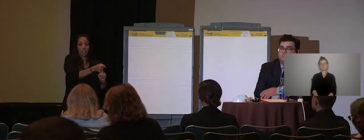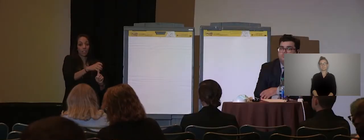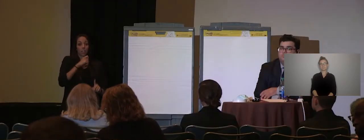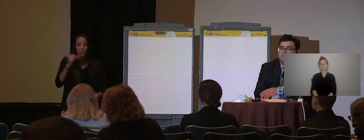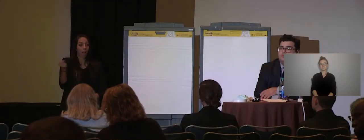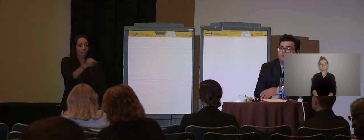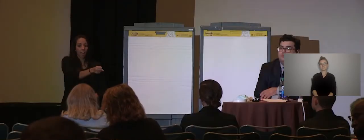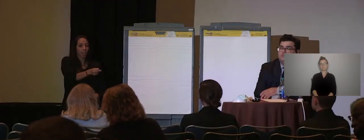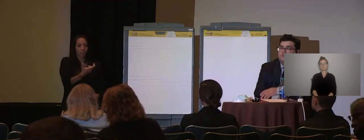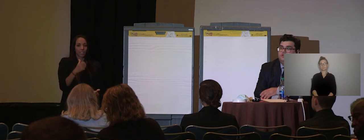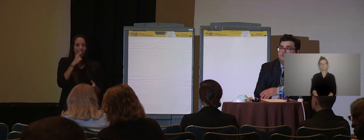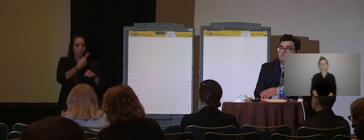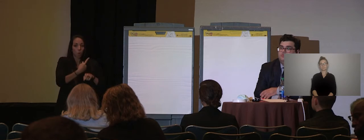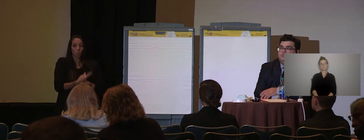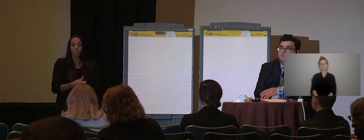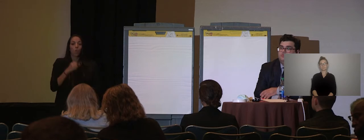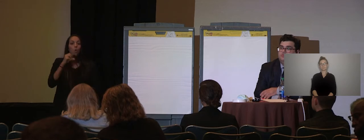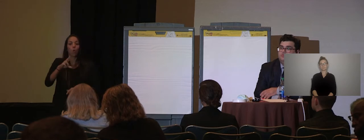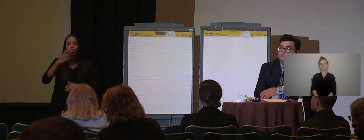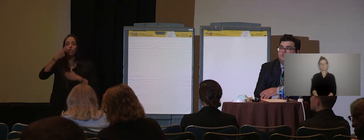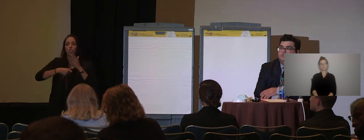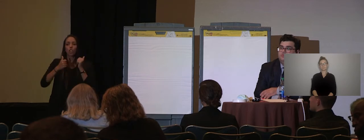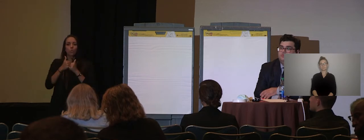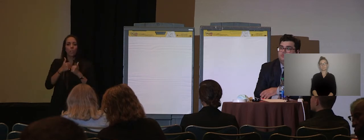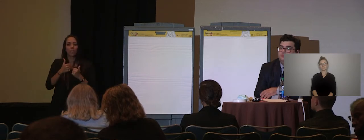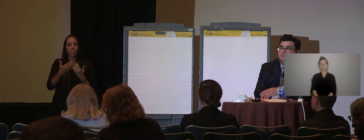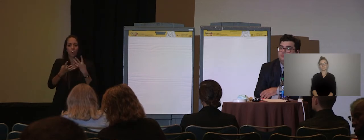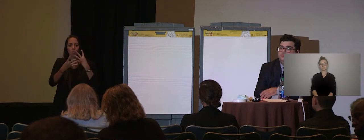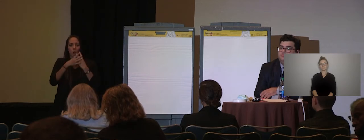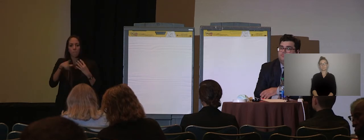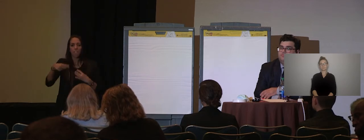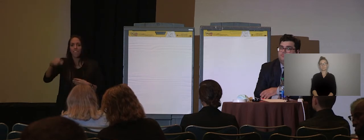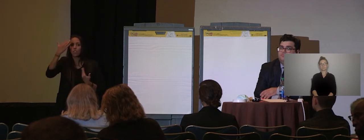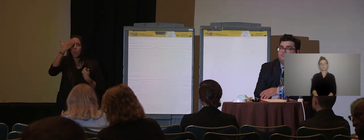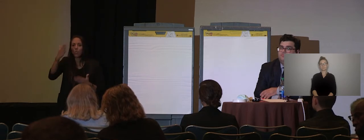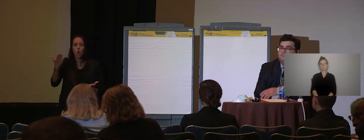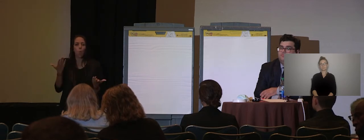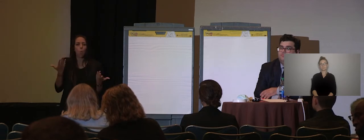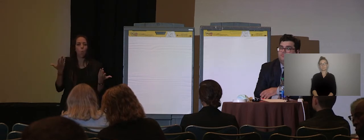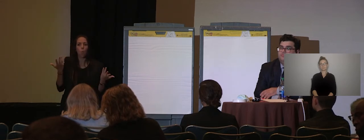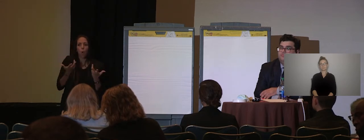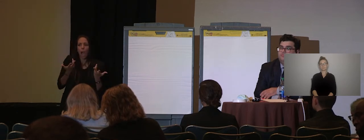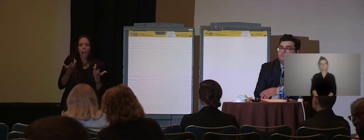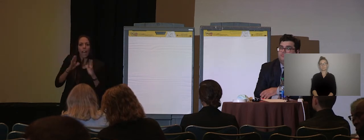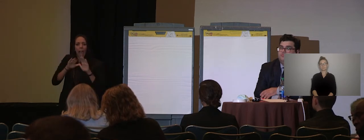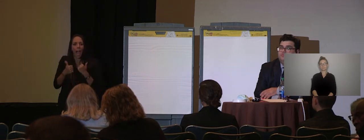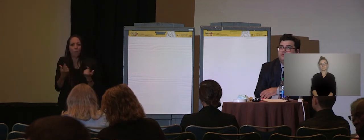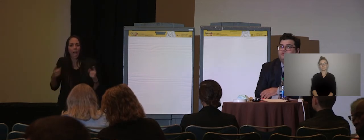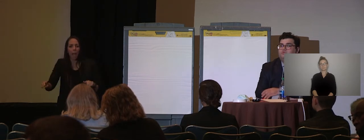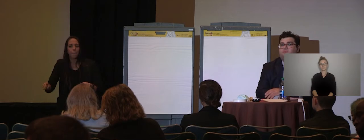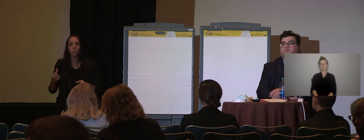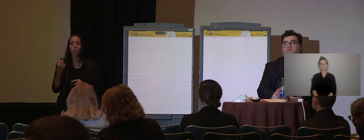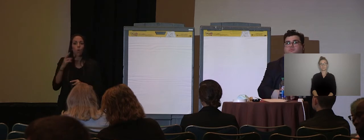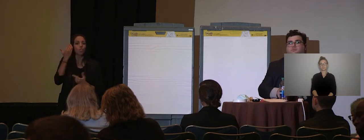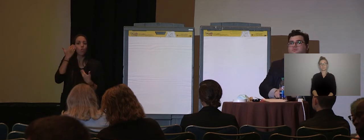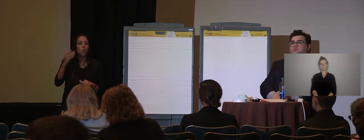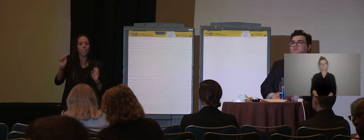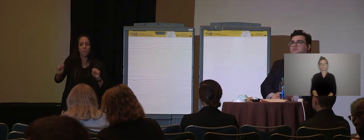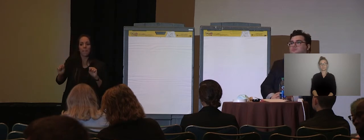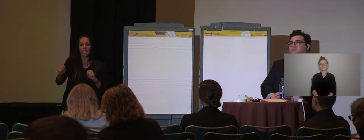inappropriately charged with crimes that they don't even have knowledge or have the ability to